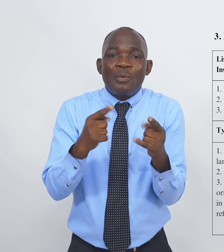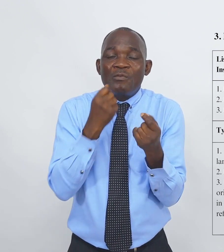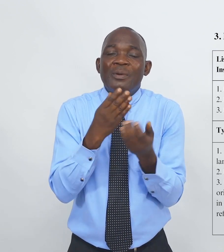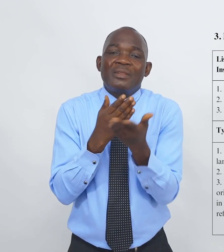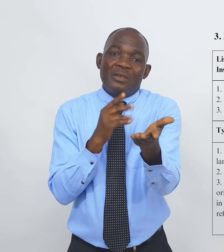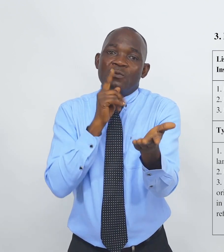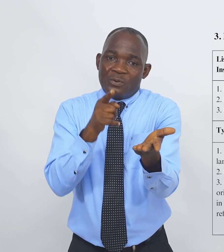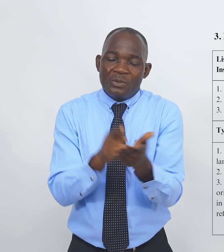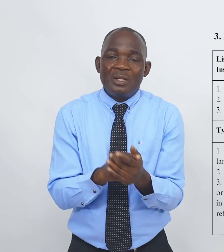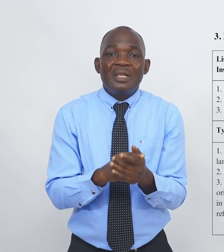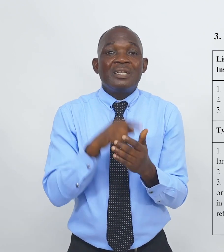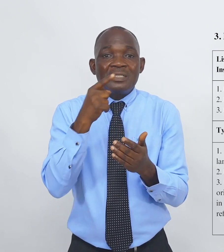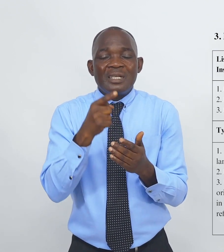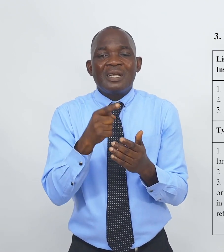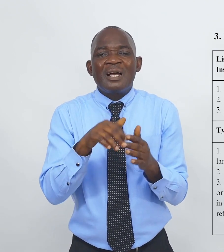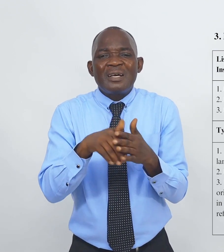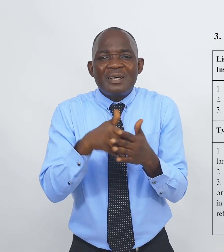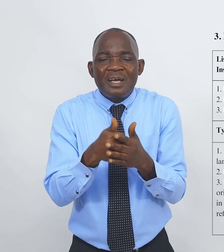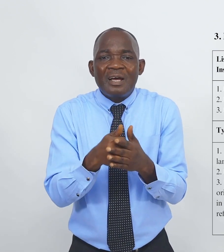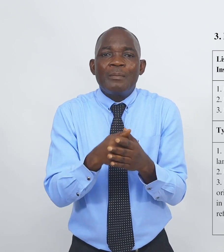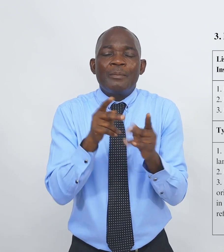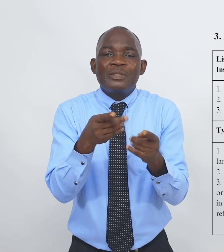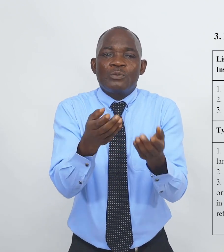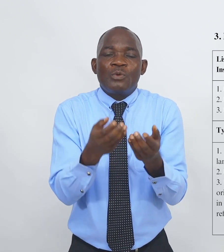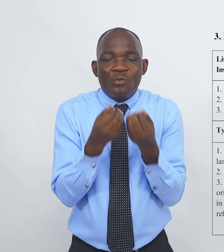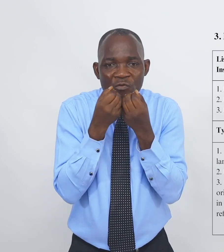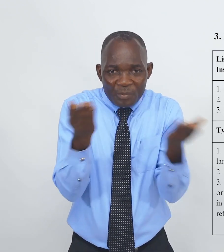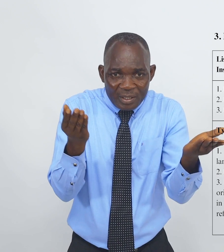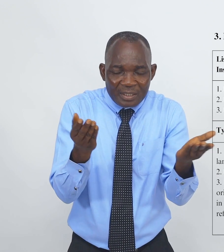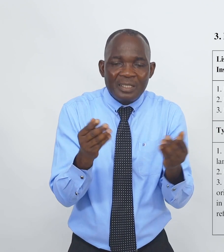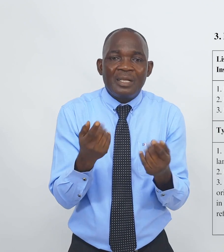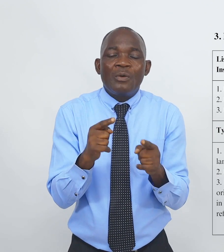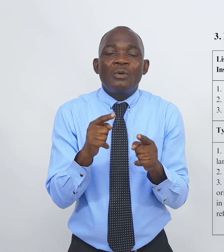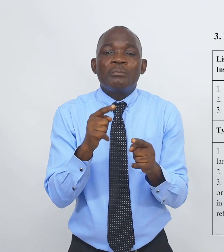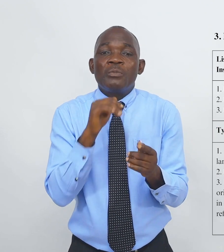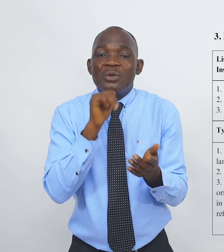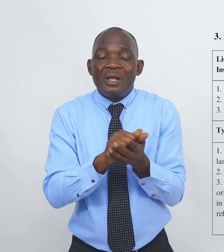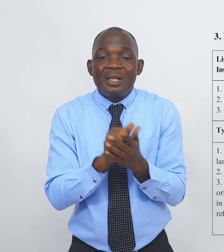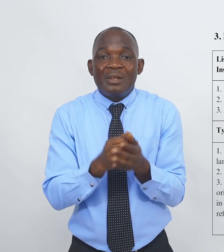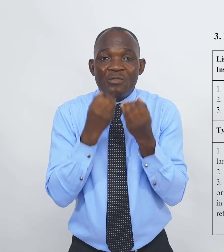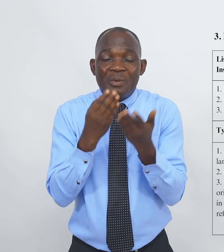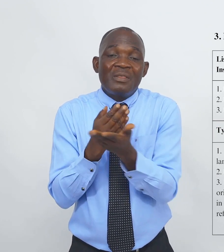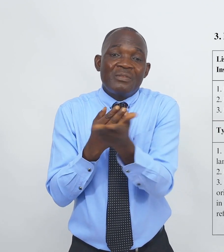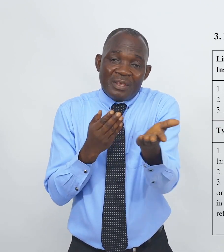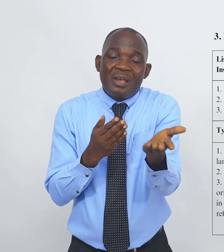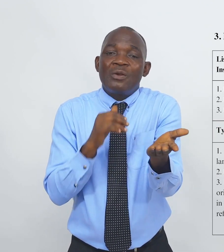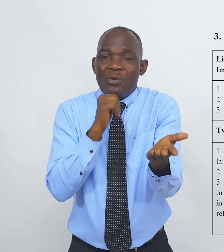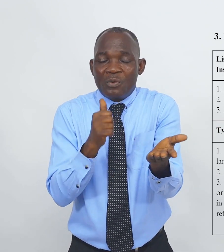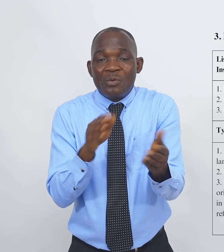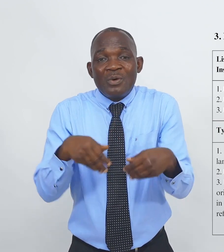of information, state the manner in which access will be granted and whether or not access to the information shall be given